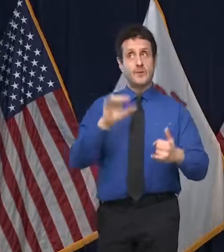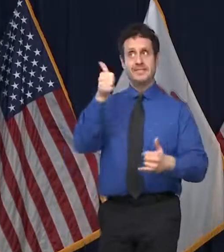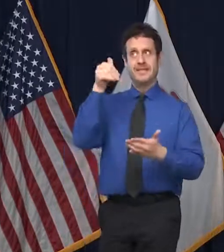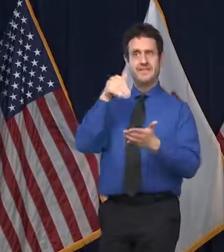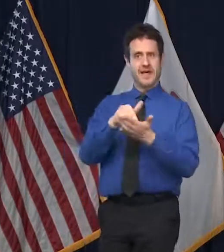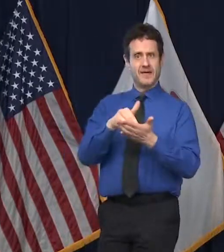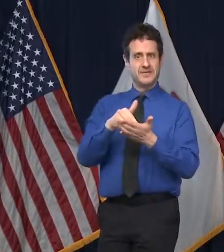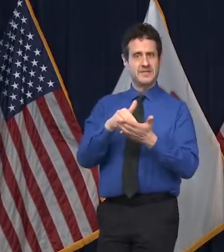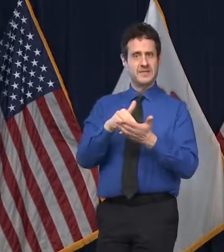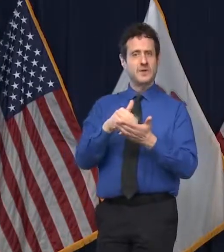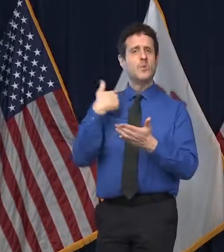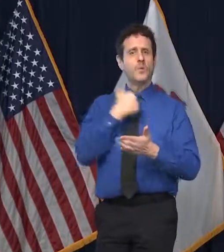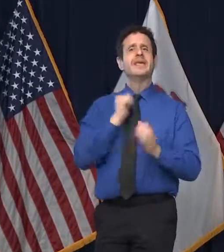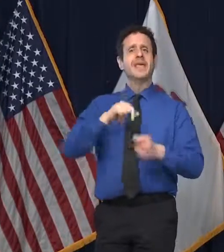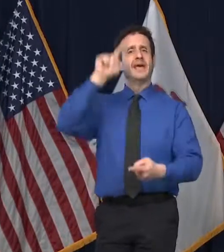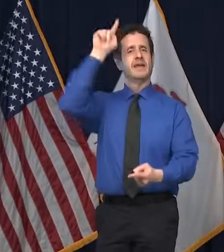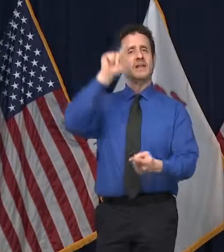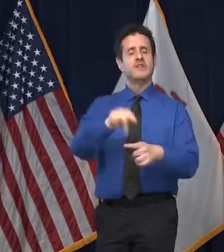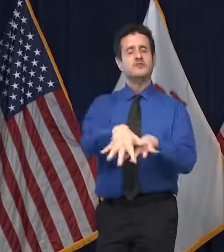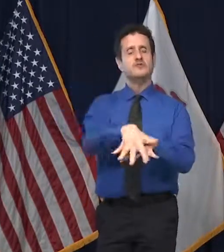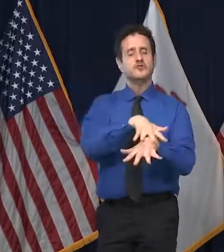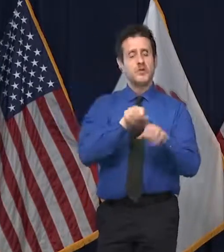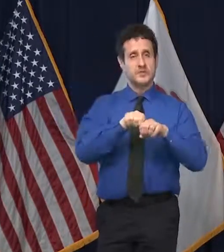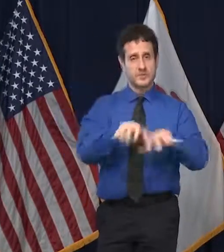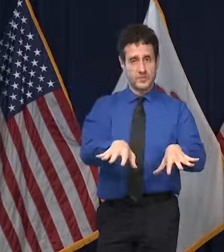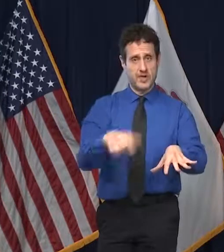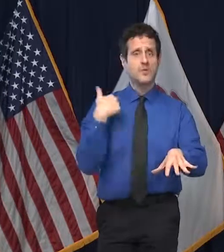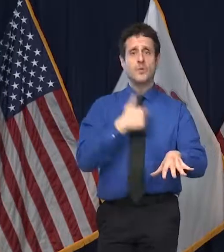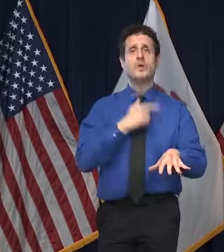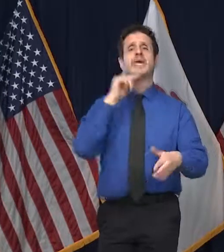today. We can do something about the future number